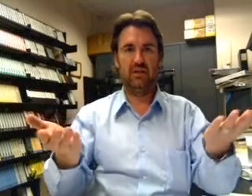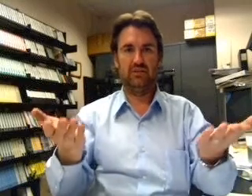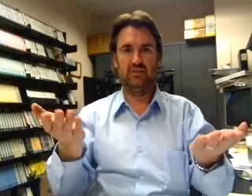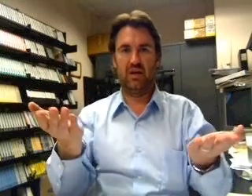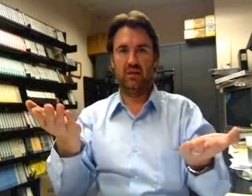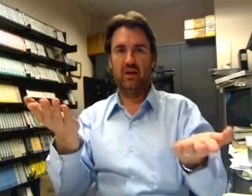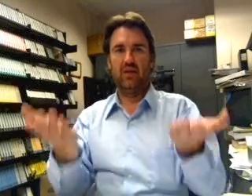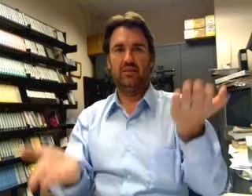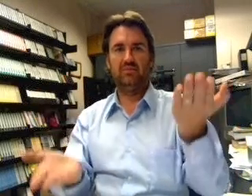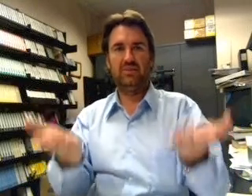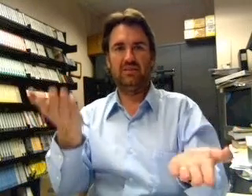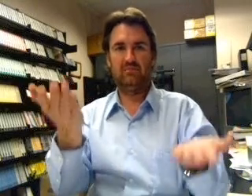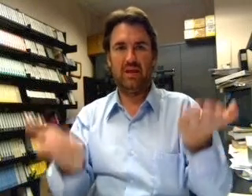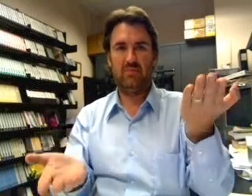balance sign, this means maybe.